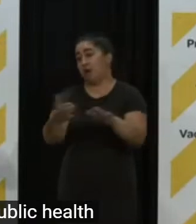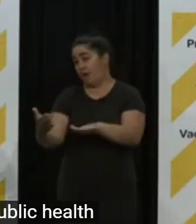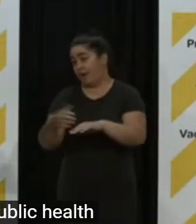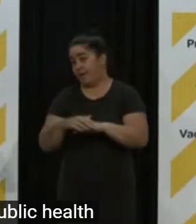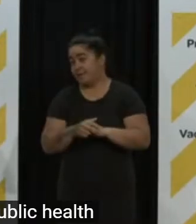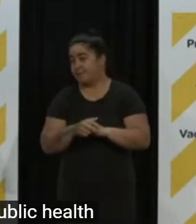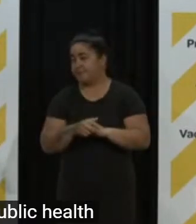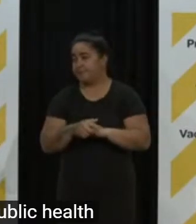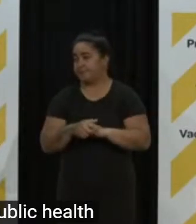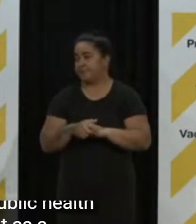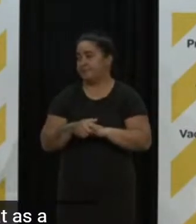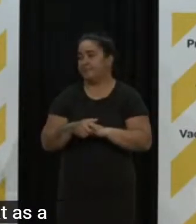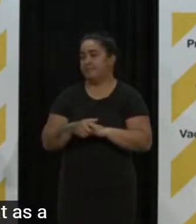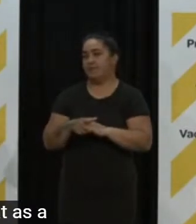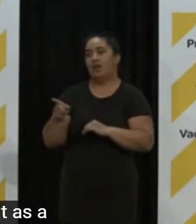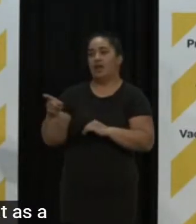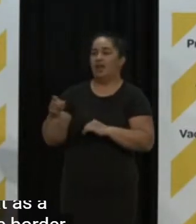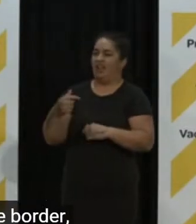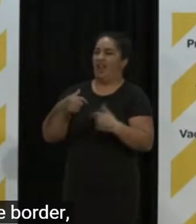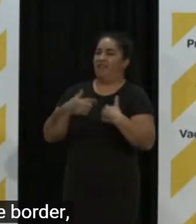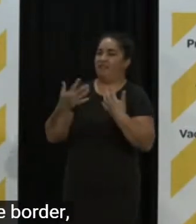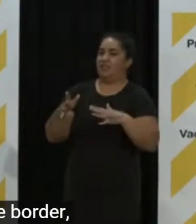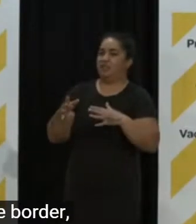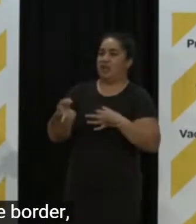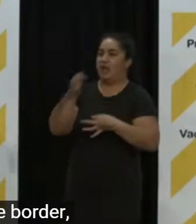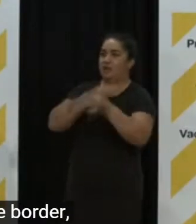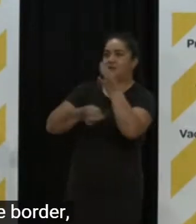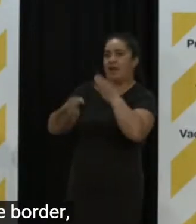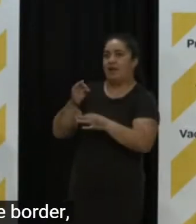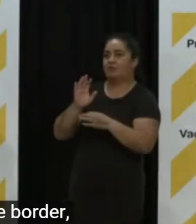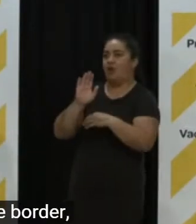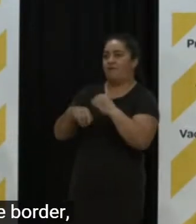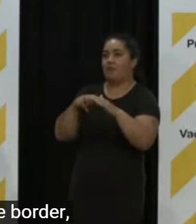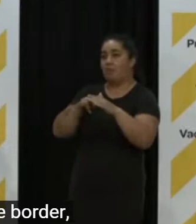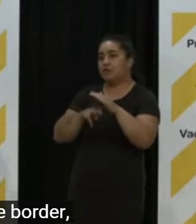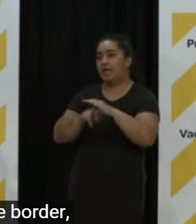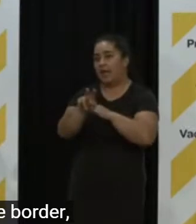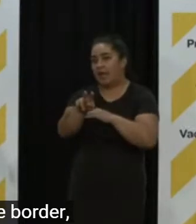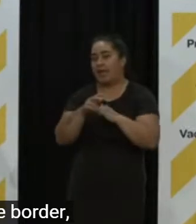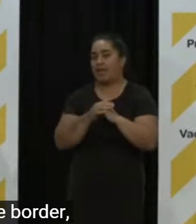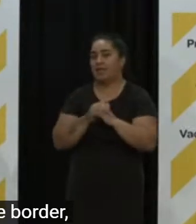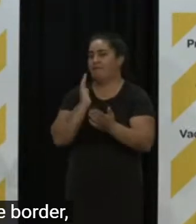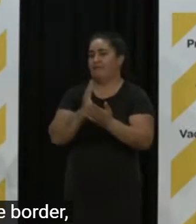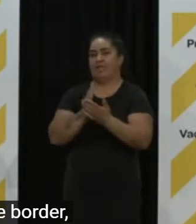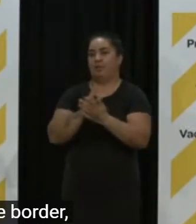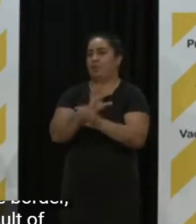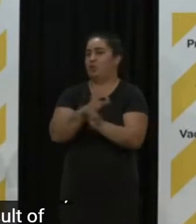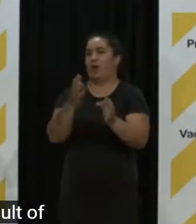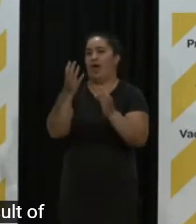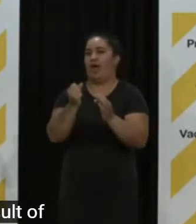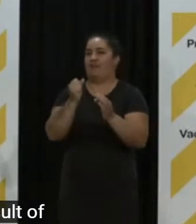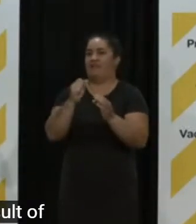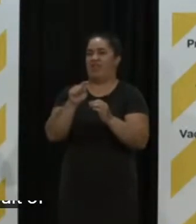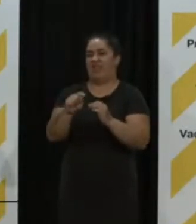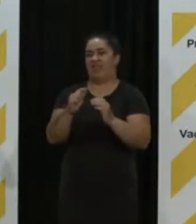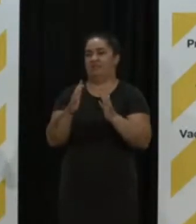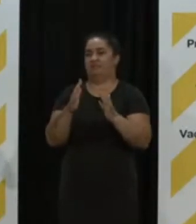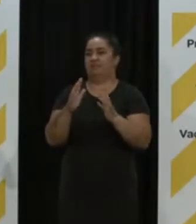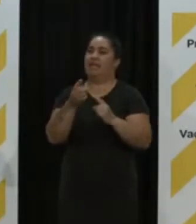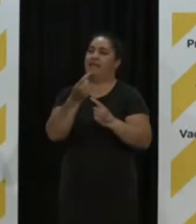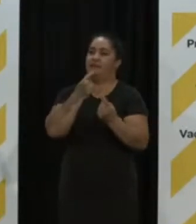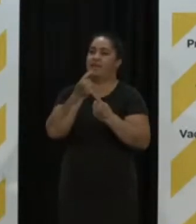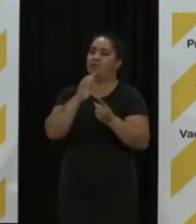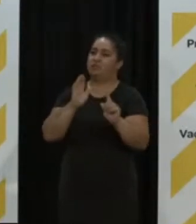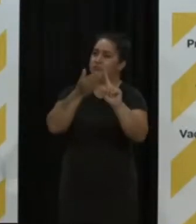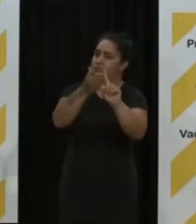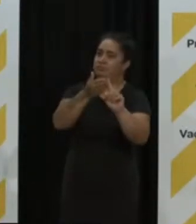course been asked a number of times around modelling where we actually don't have that level of specificity around the impact on